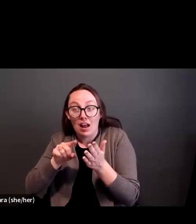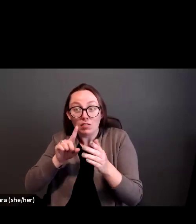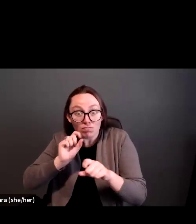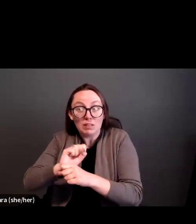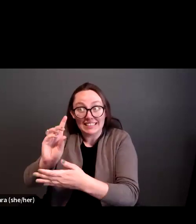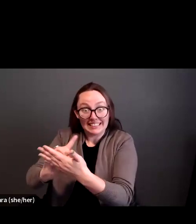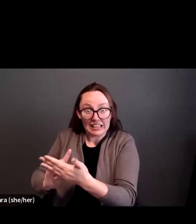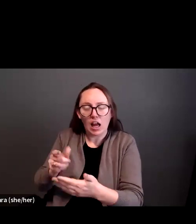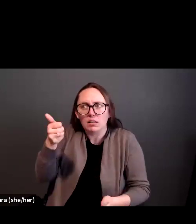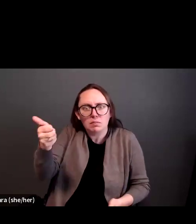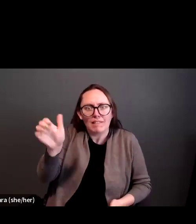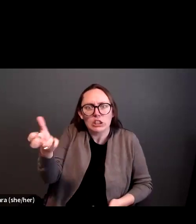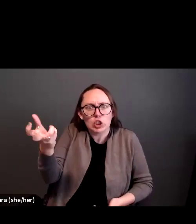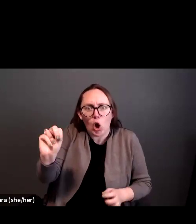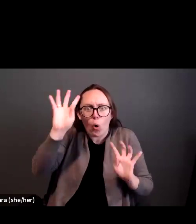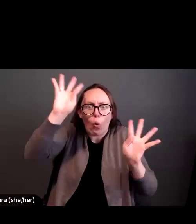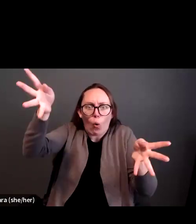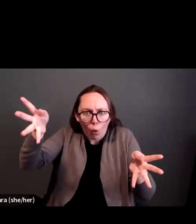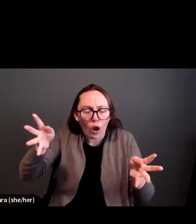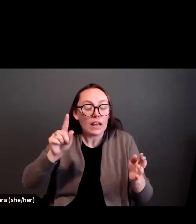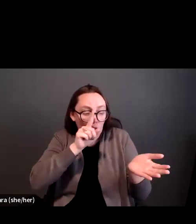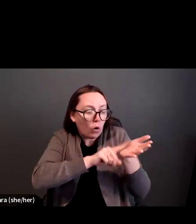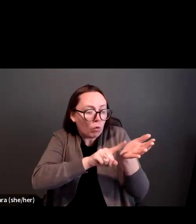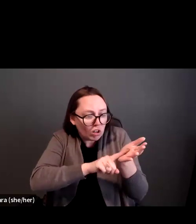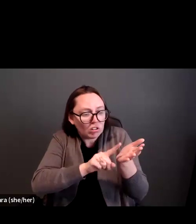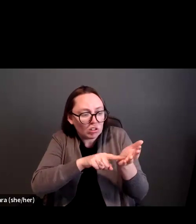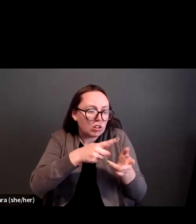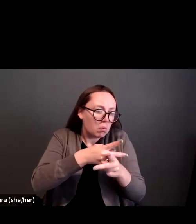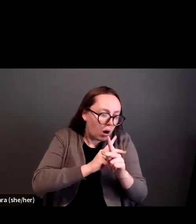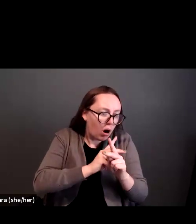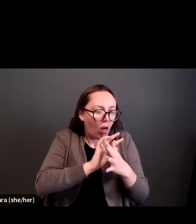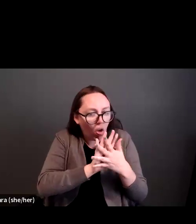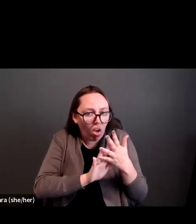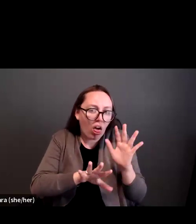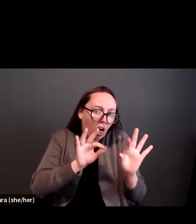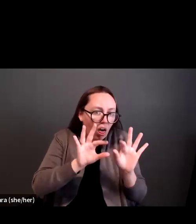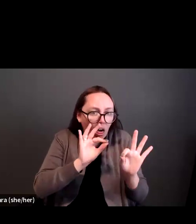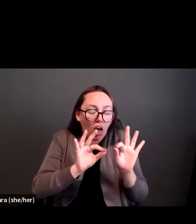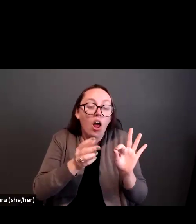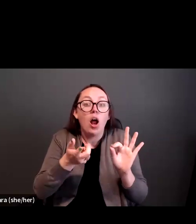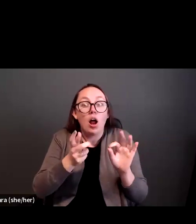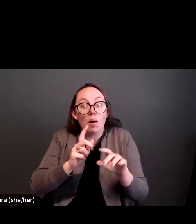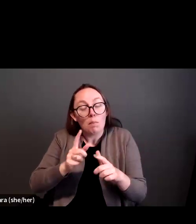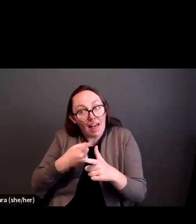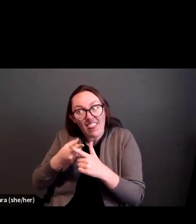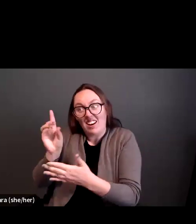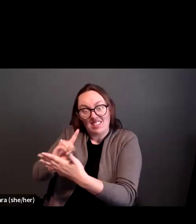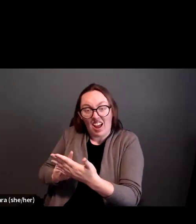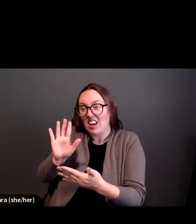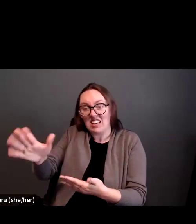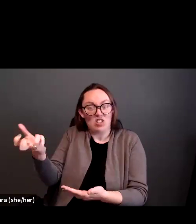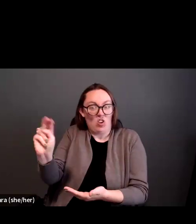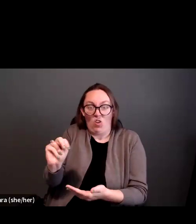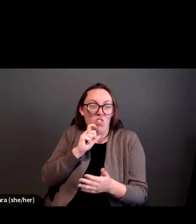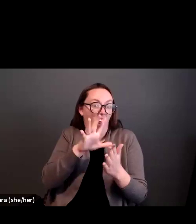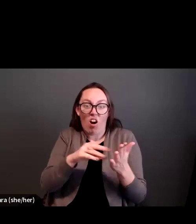doing an innovative design, which is super neat, too. A cool outcome from this fellowship. Turning a little bit away from 3D